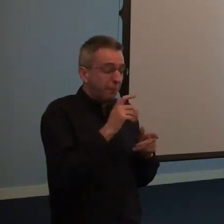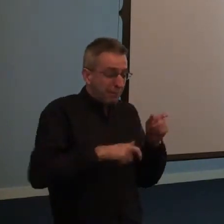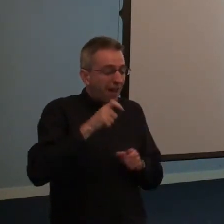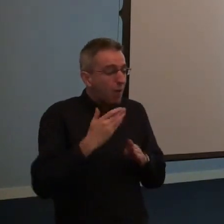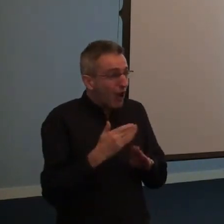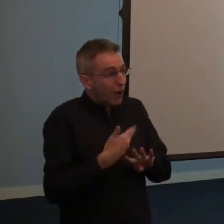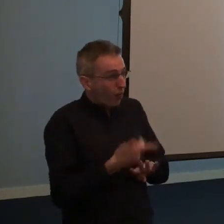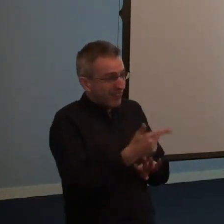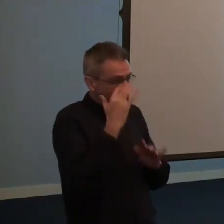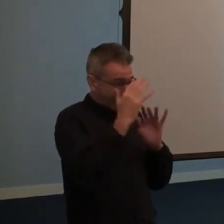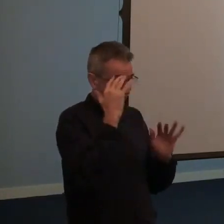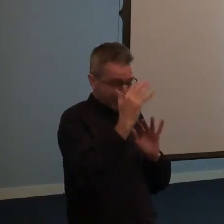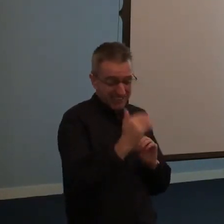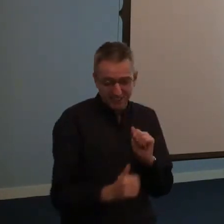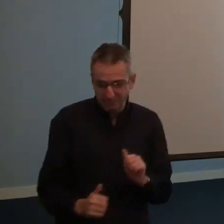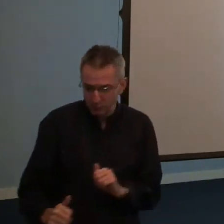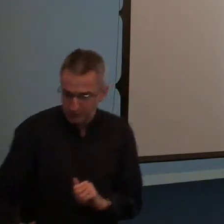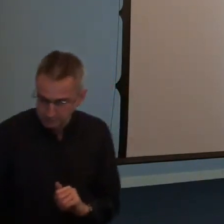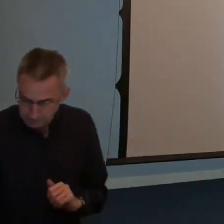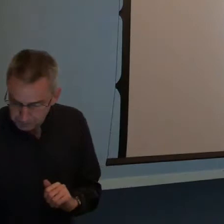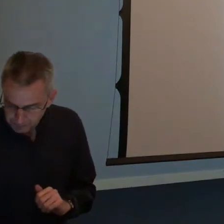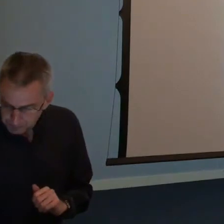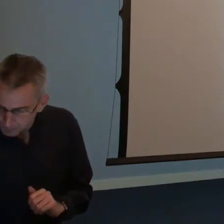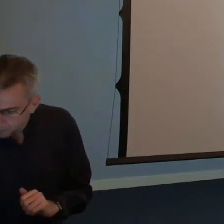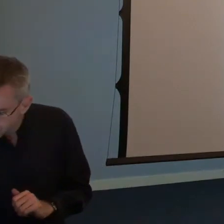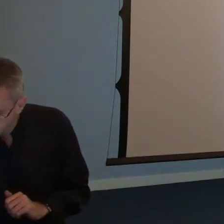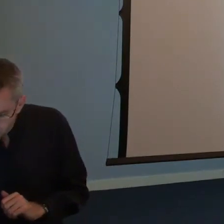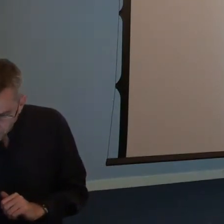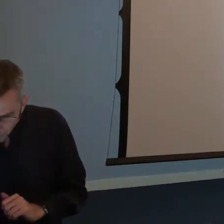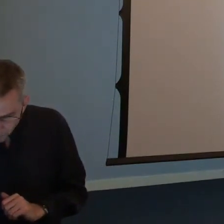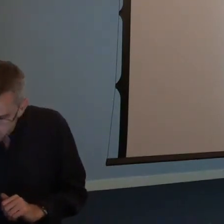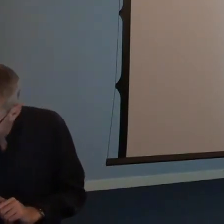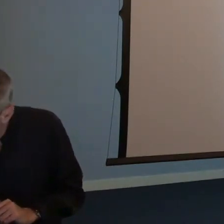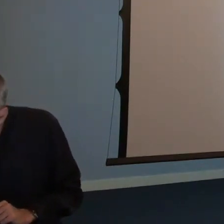perfect. You know, there's a lot of people who work on that theory of transhumanism.